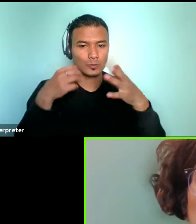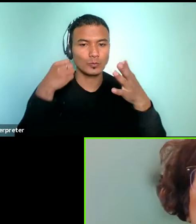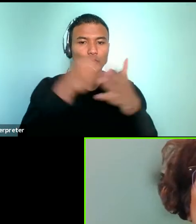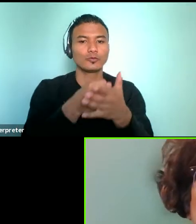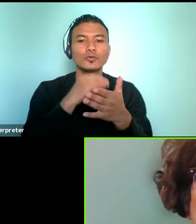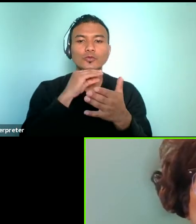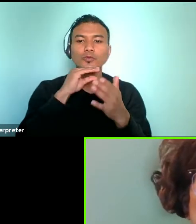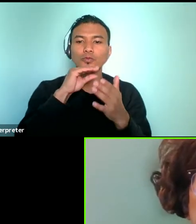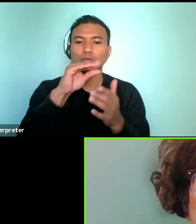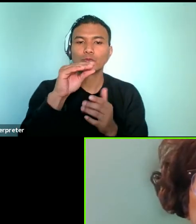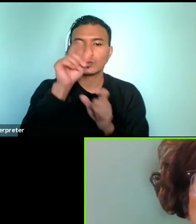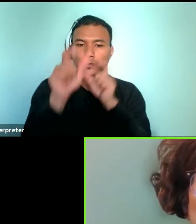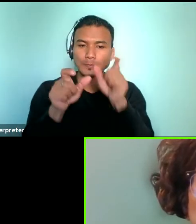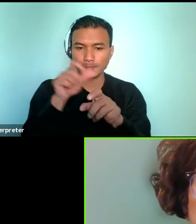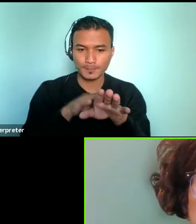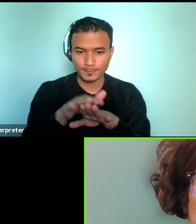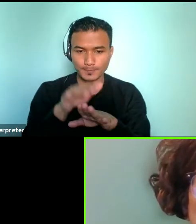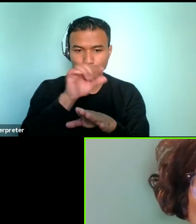youth,